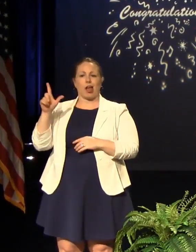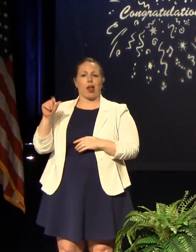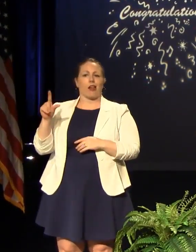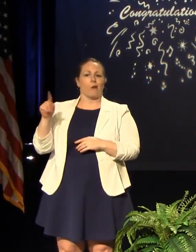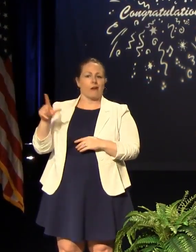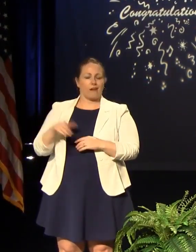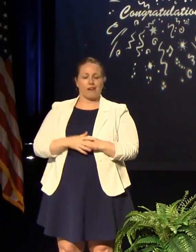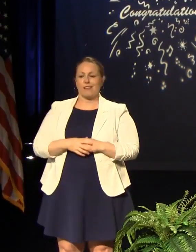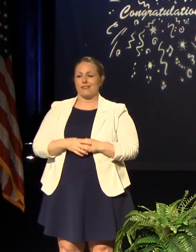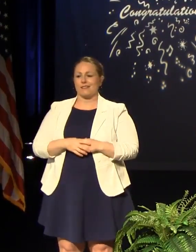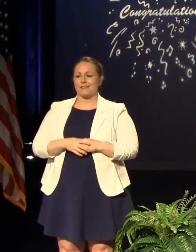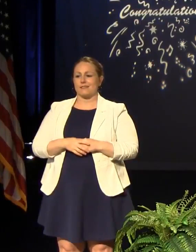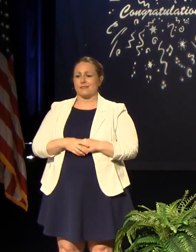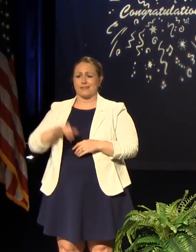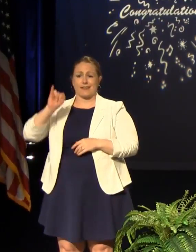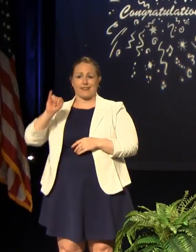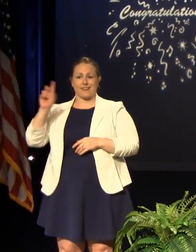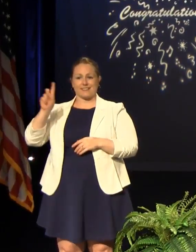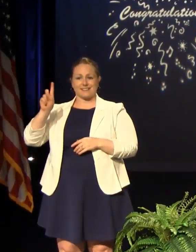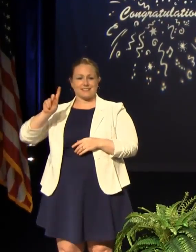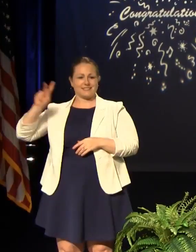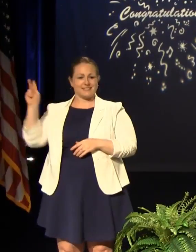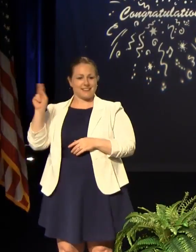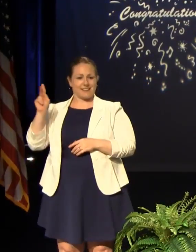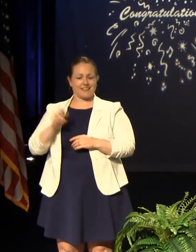LOL, IDK,